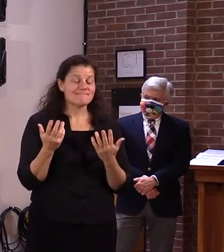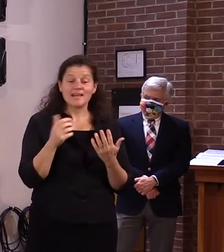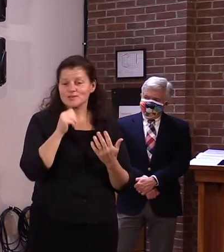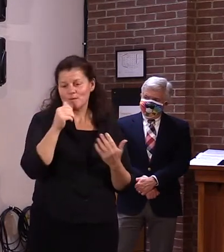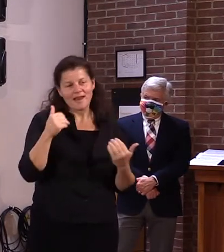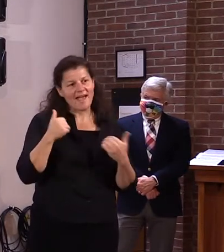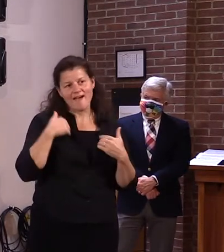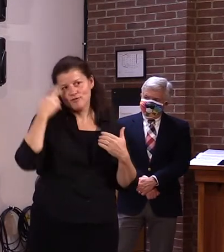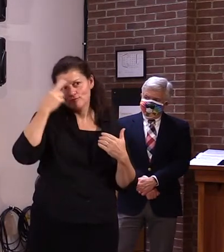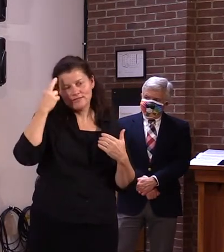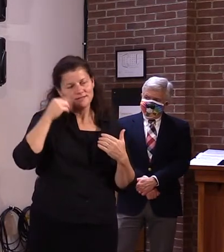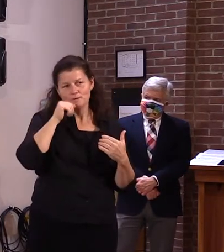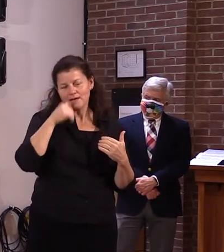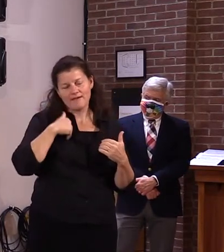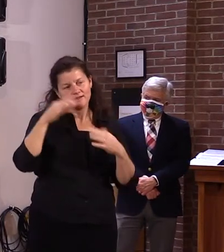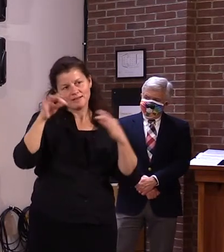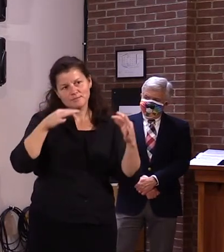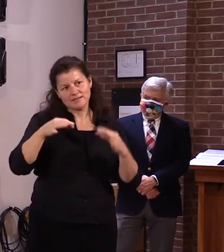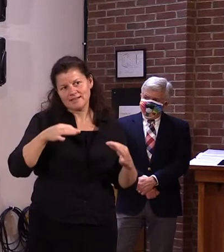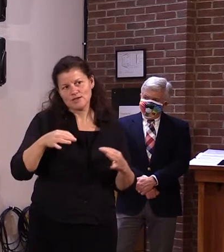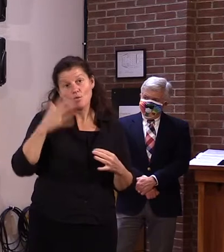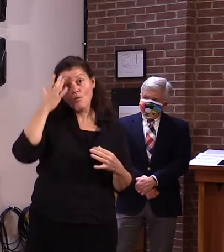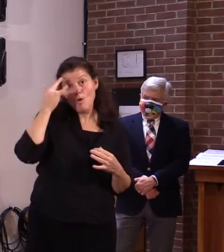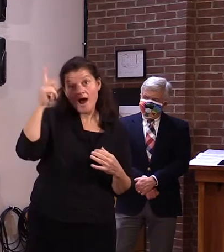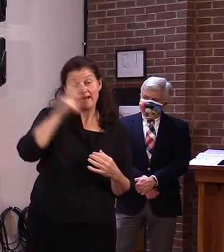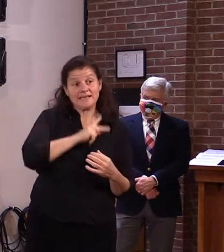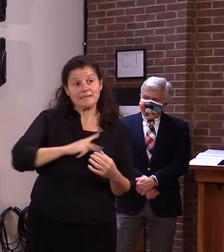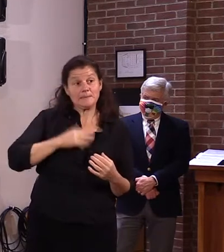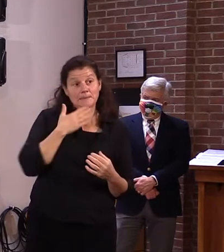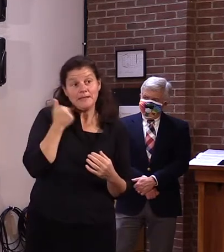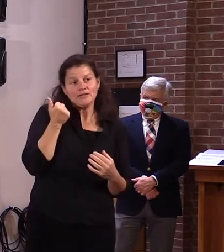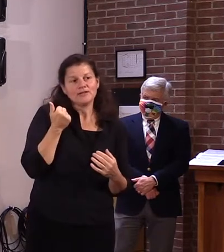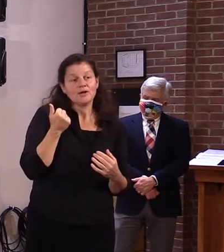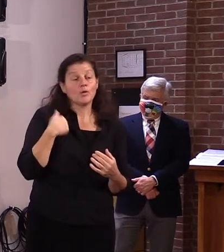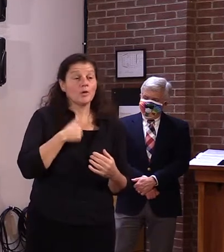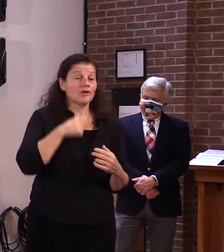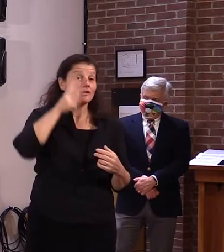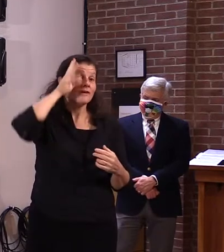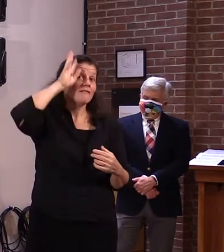you, except, you know, we could just come up with a list of theories.